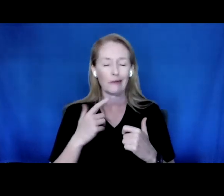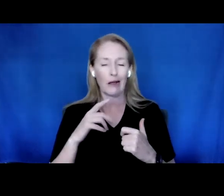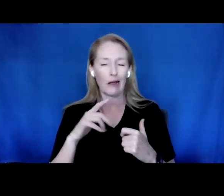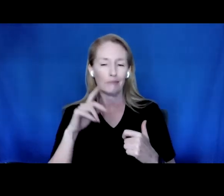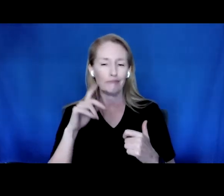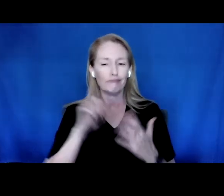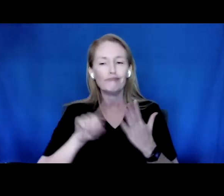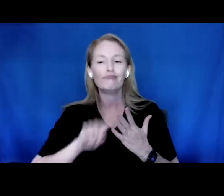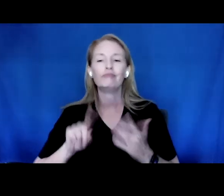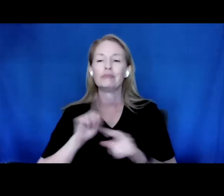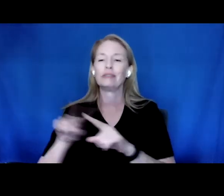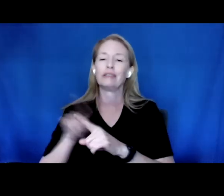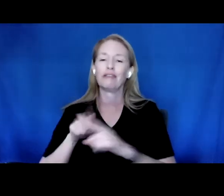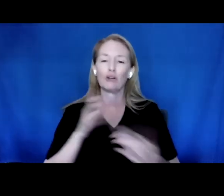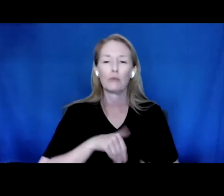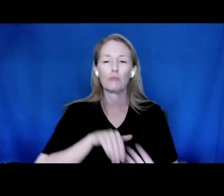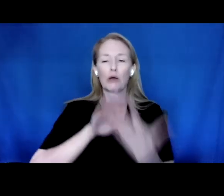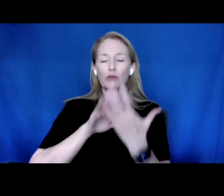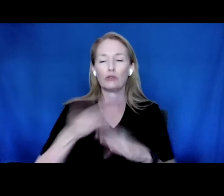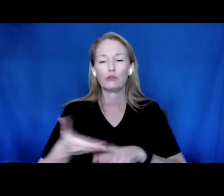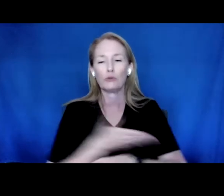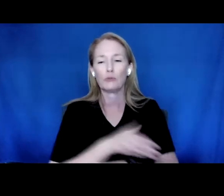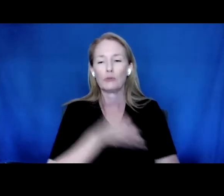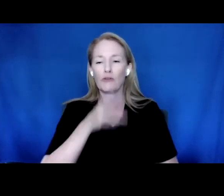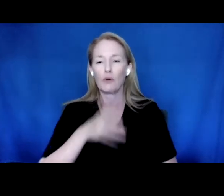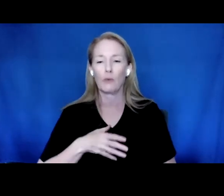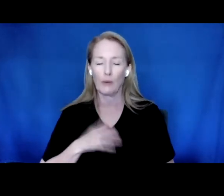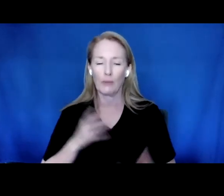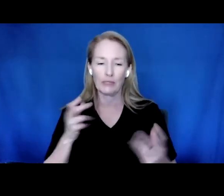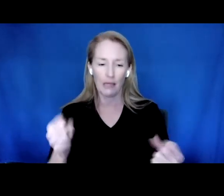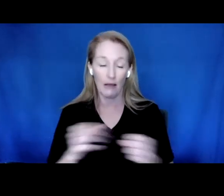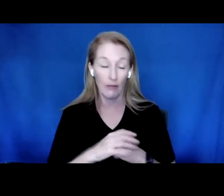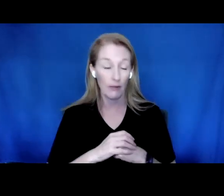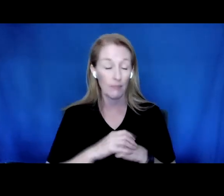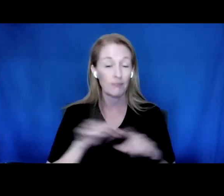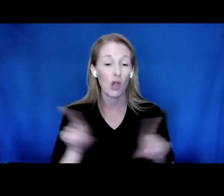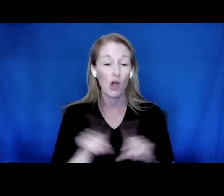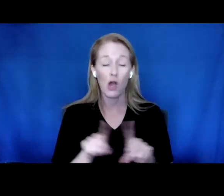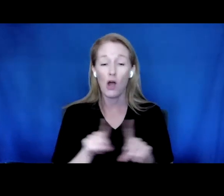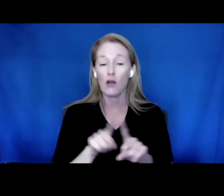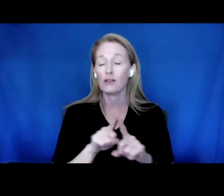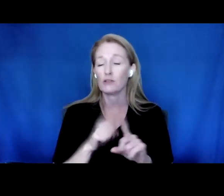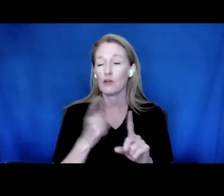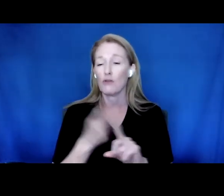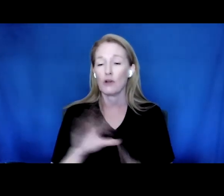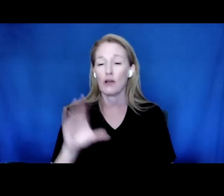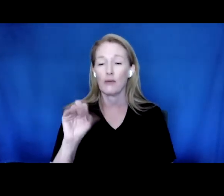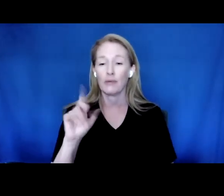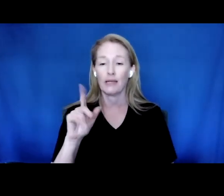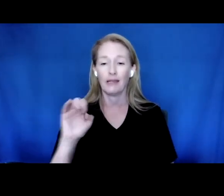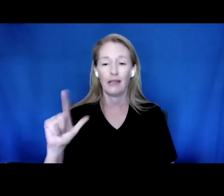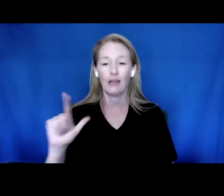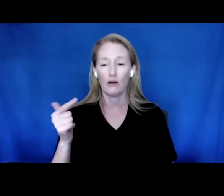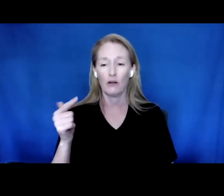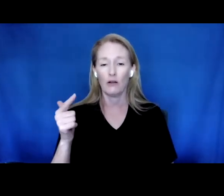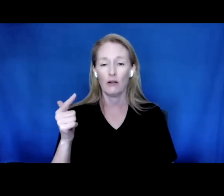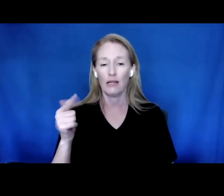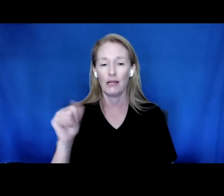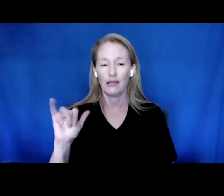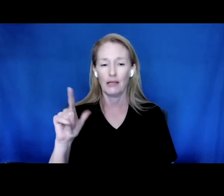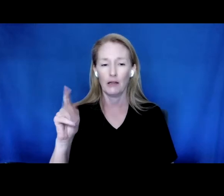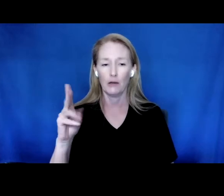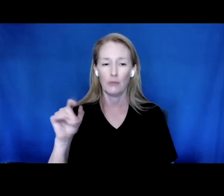approach. And then the other mention that I have here from Carol Gilbert is, it is interesting that the census classifies people who only